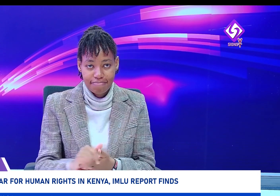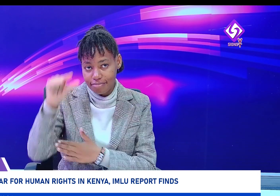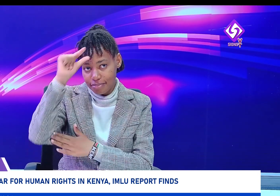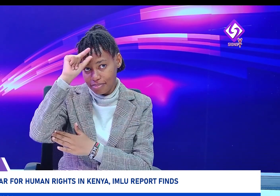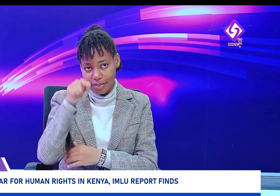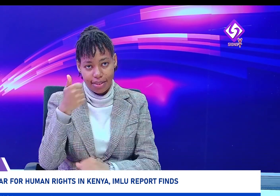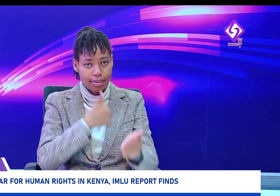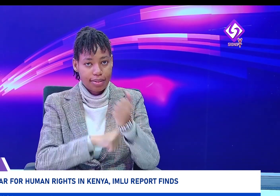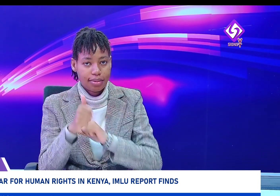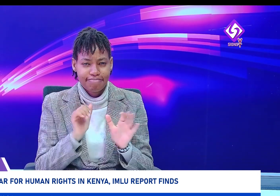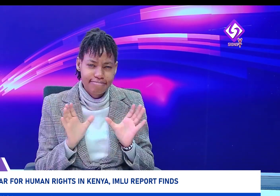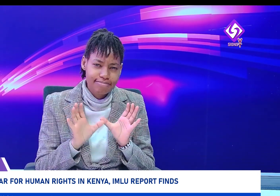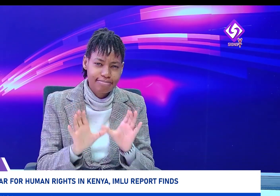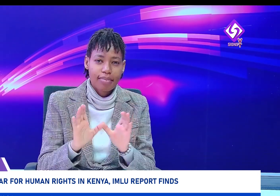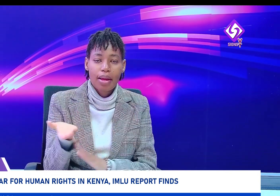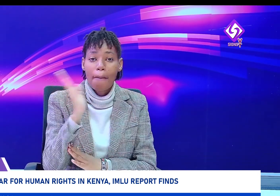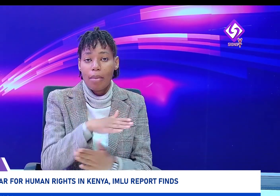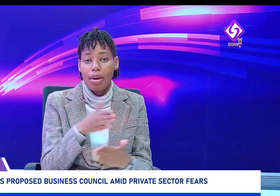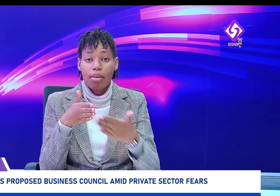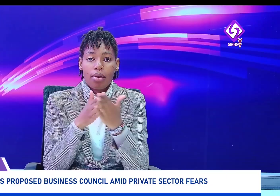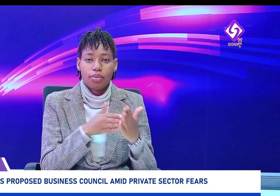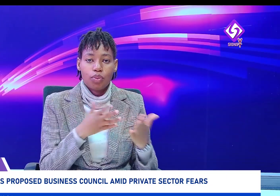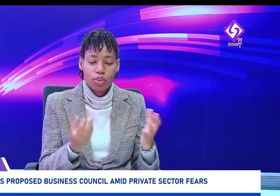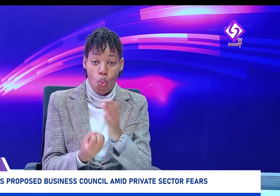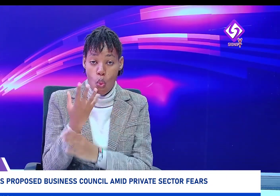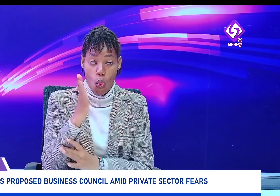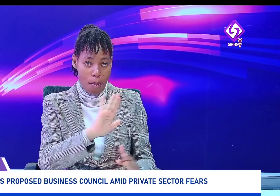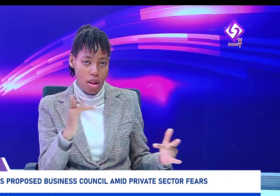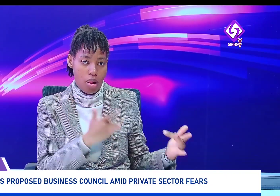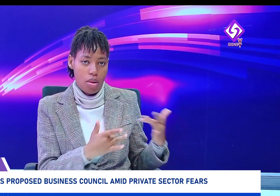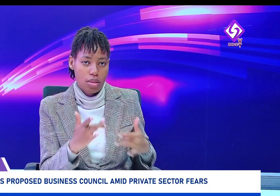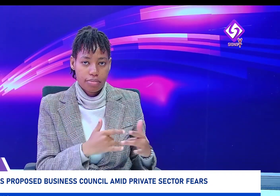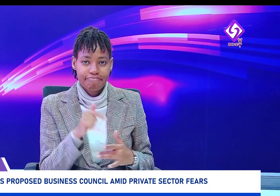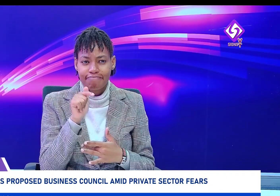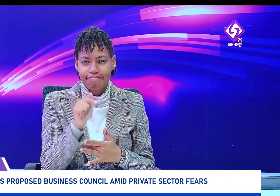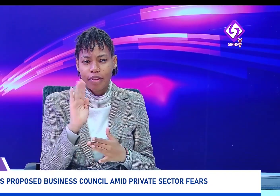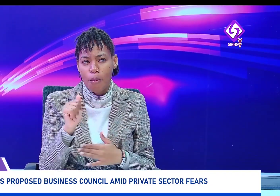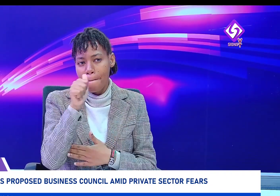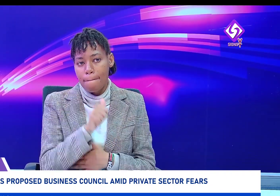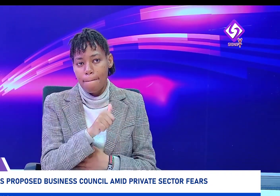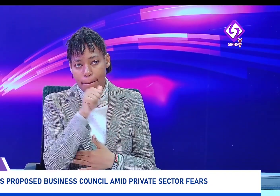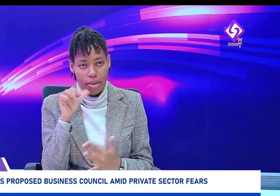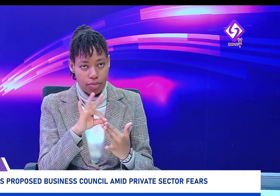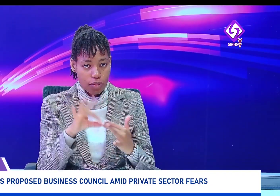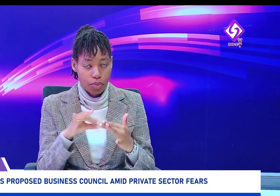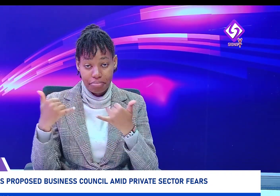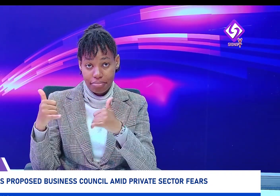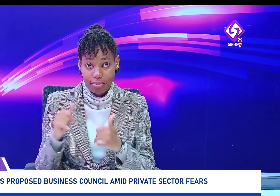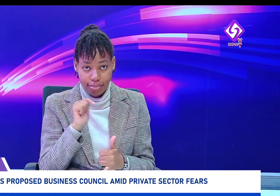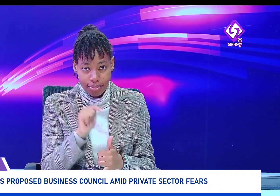And finally, the government is actively pushing back against growing concerns from private sector players regarding a